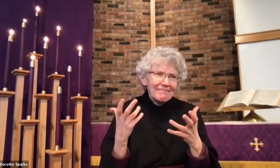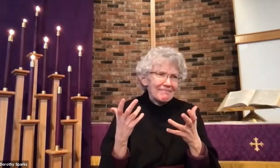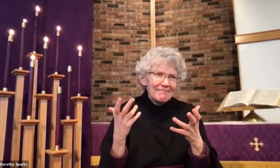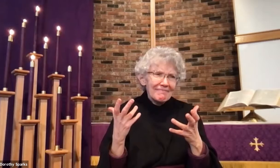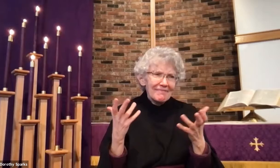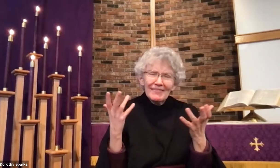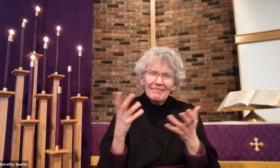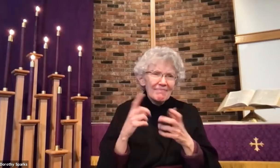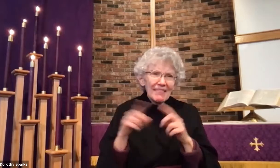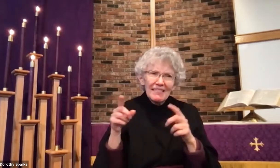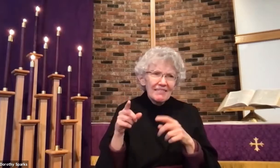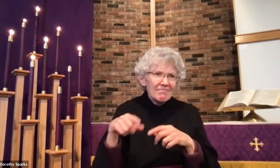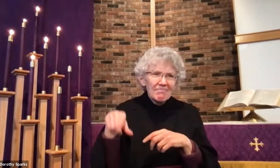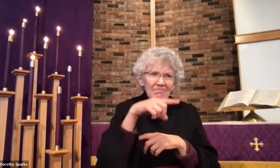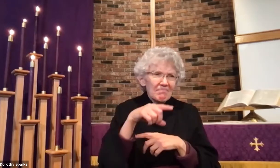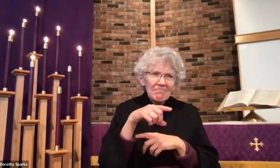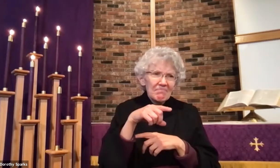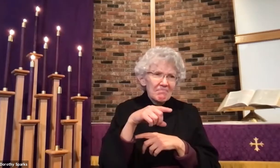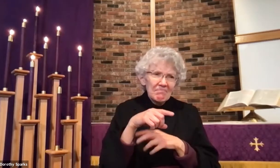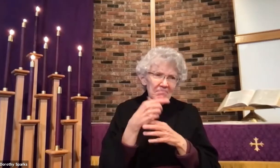But you did not let me.